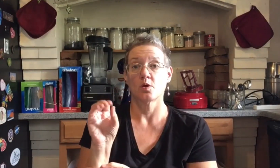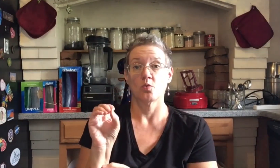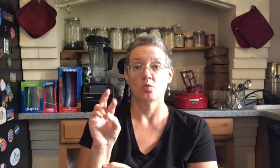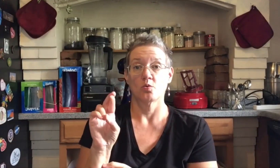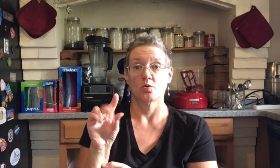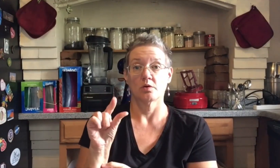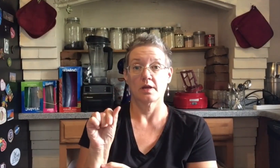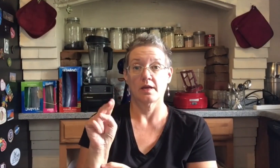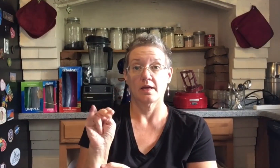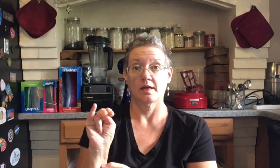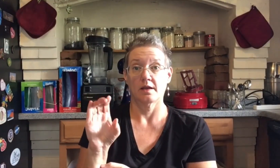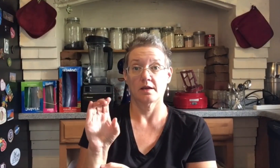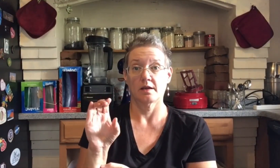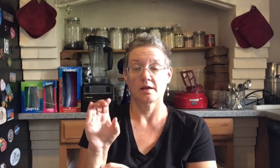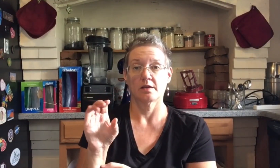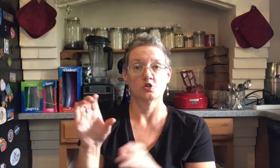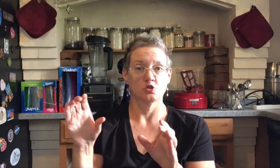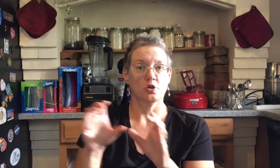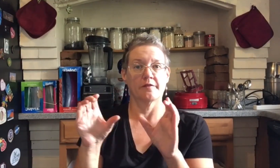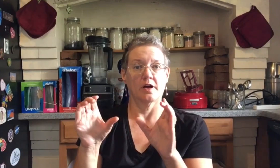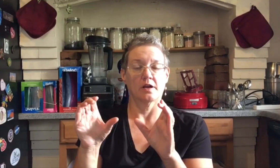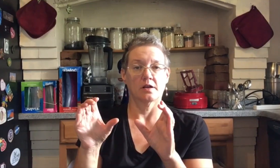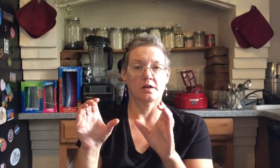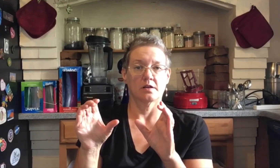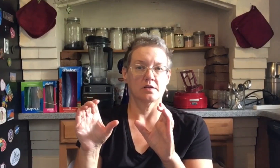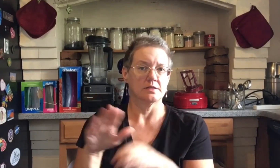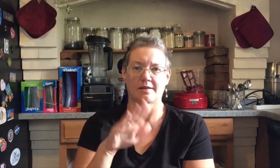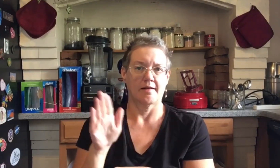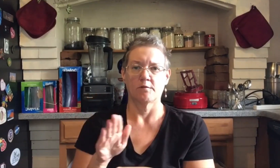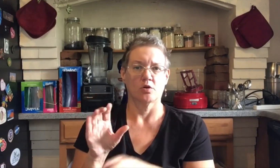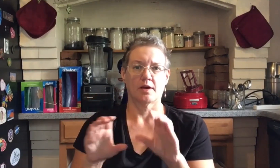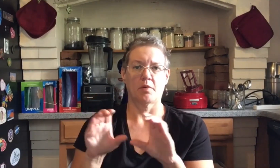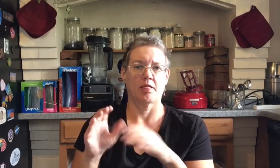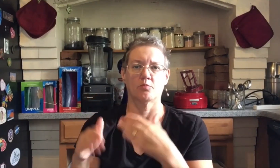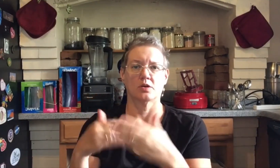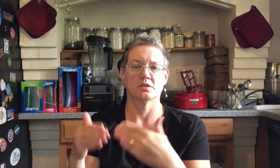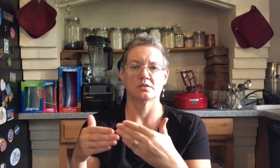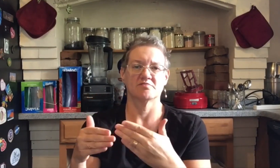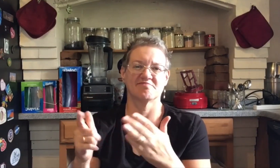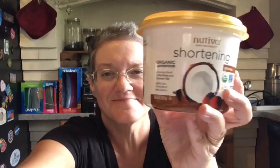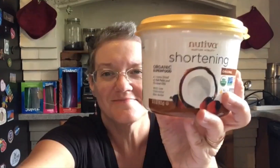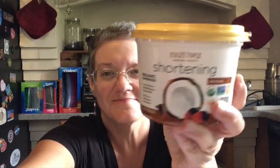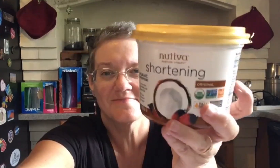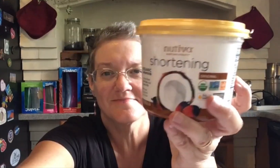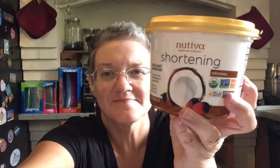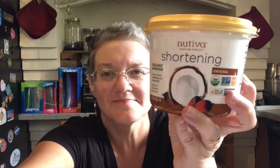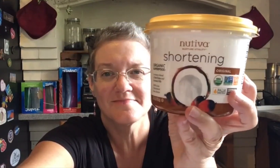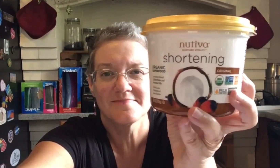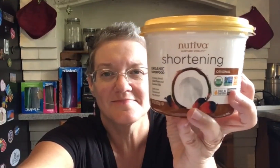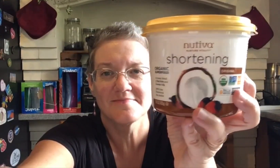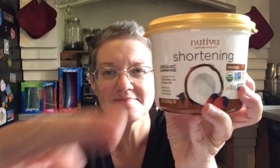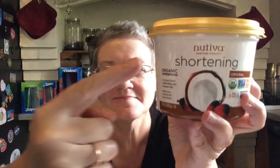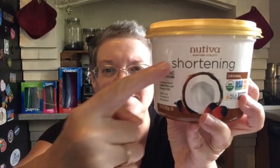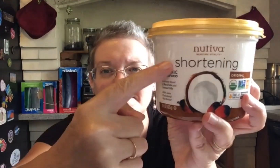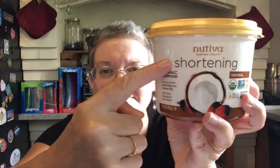point. Organic certification, it's never going to be chemically processed. It's just not